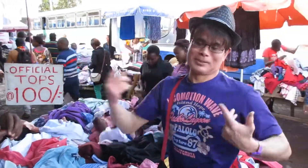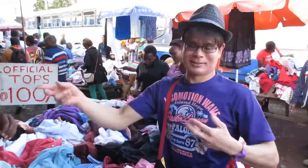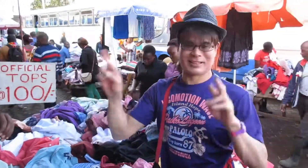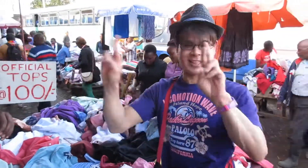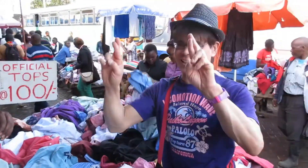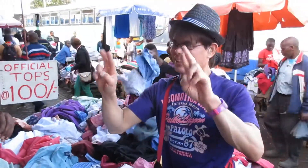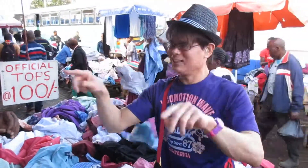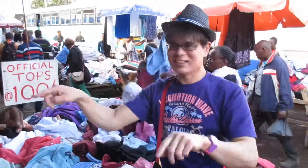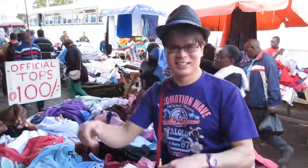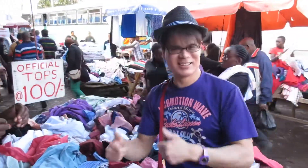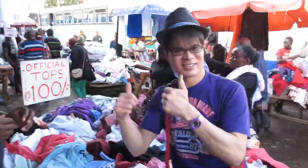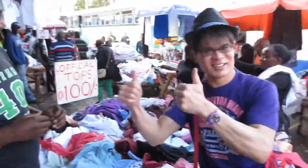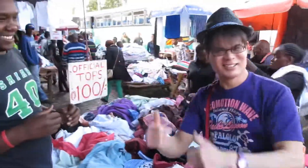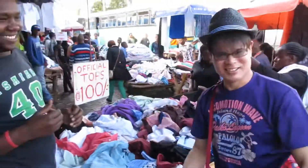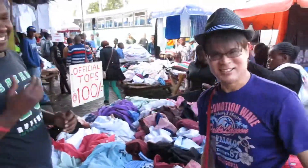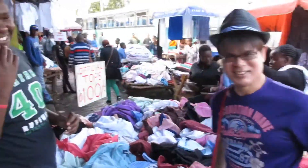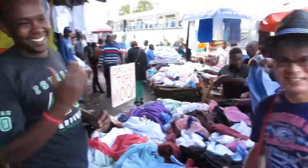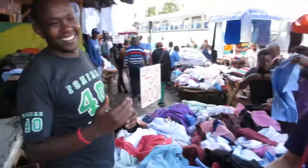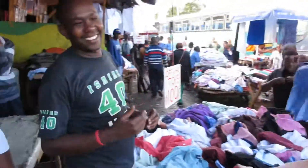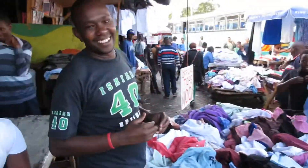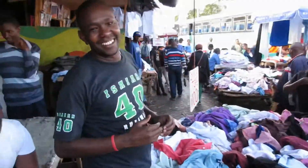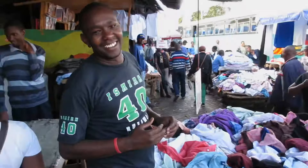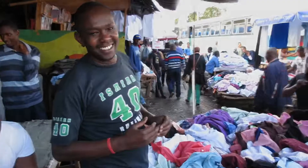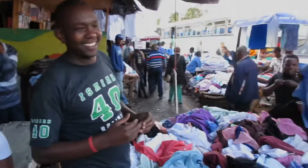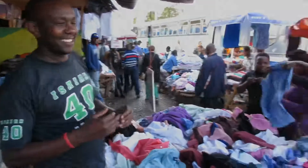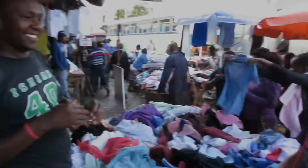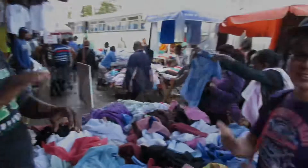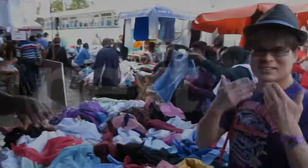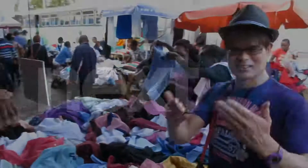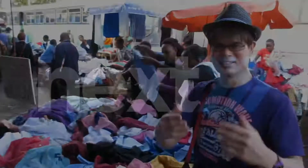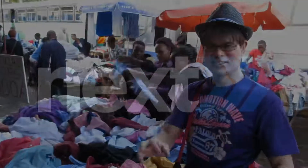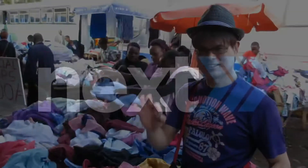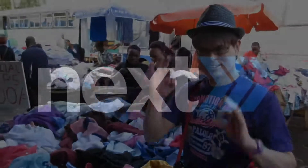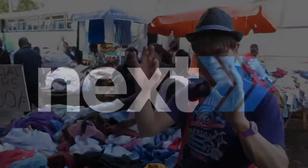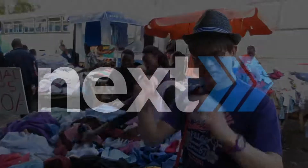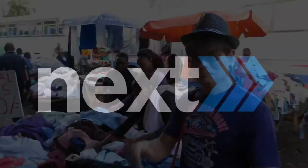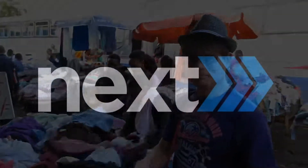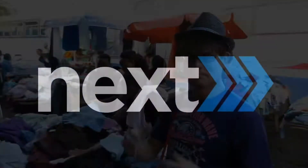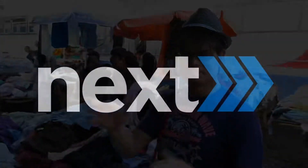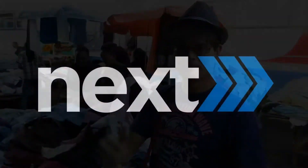contest. A little cockroach against the cheetah. But they'll be racing.